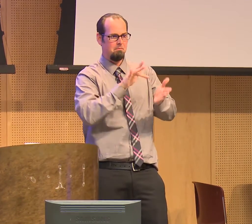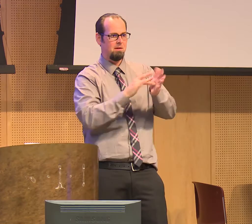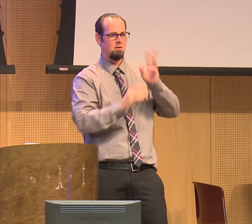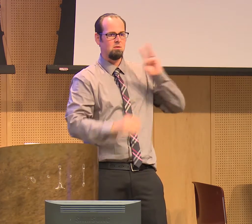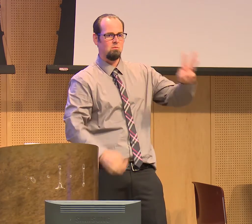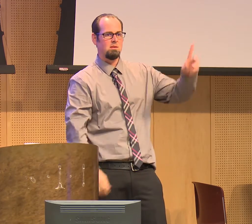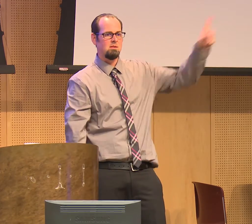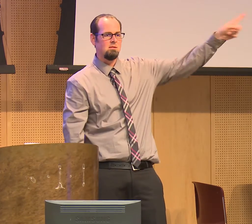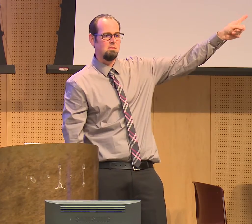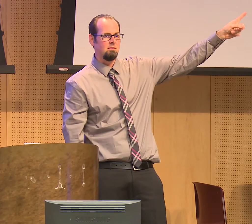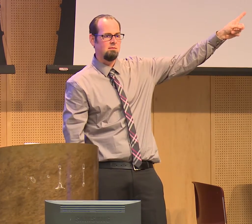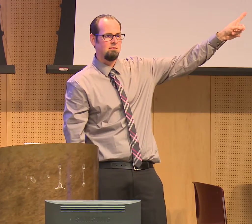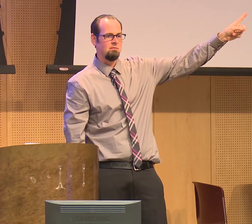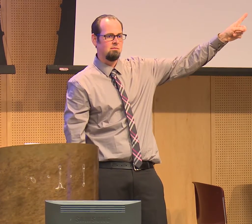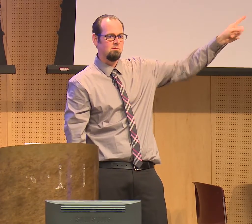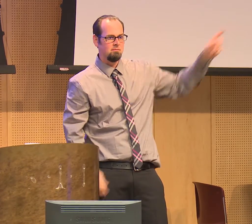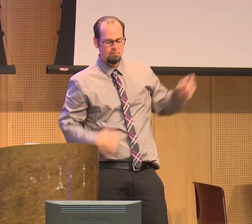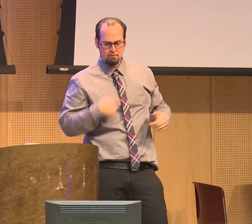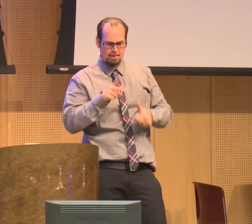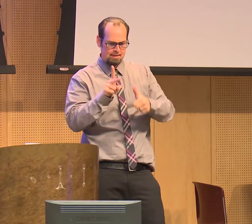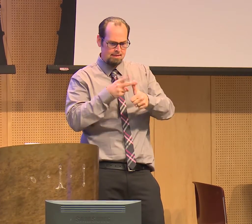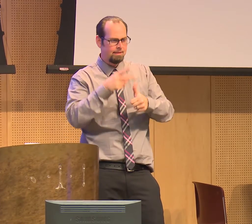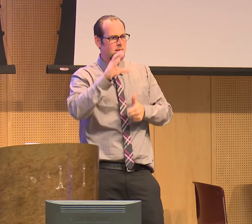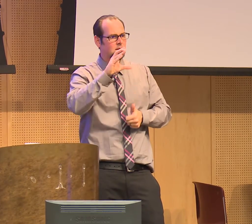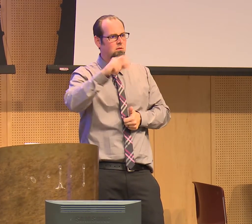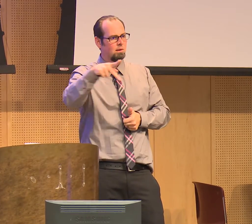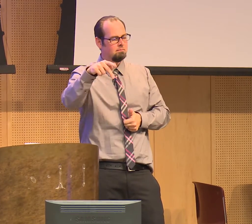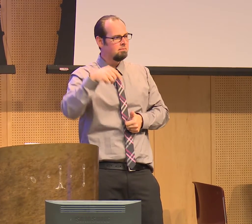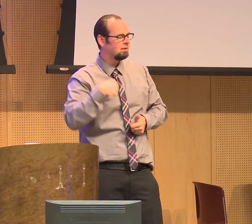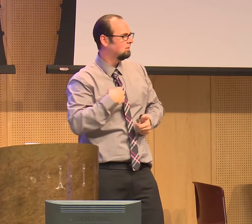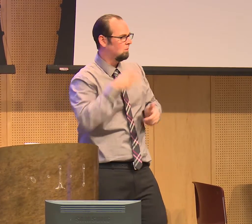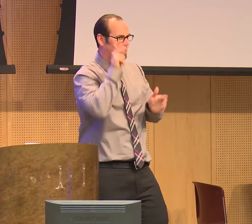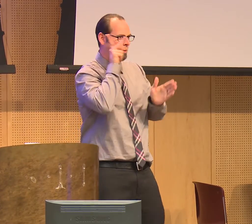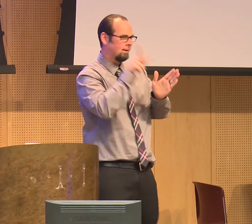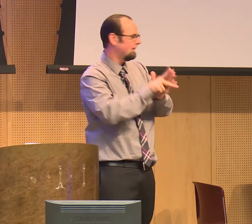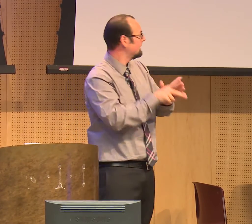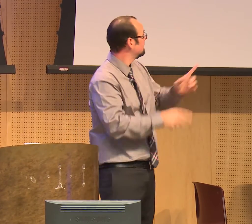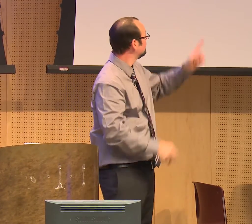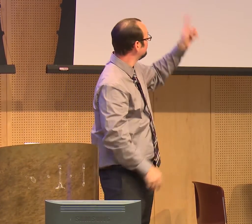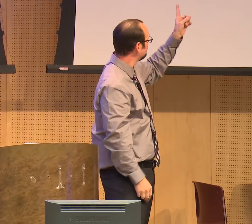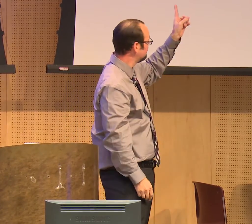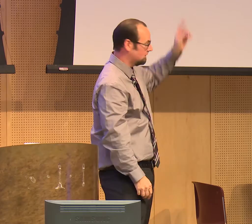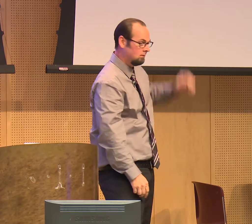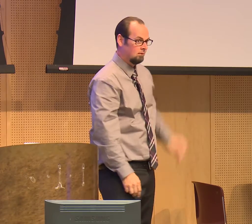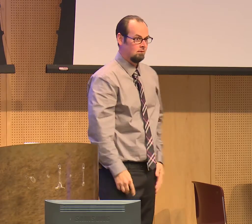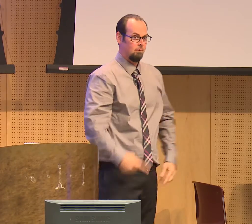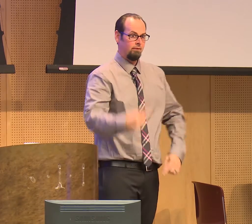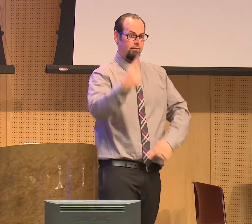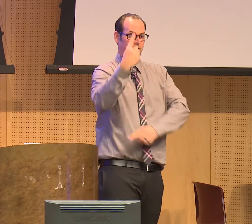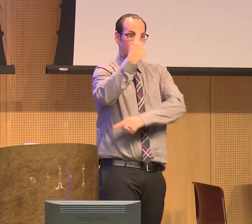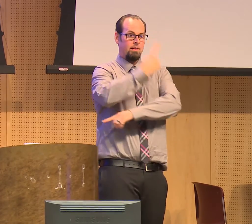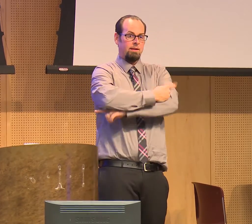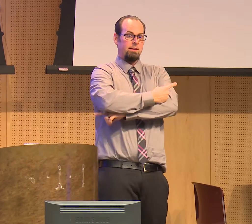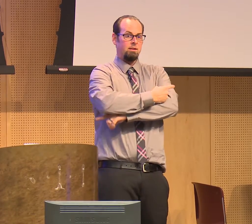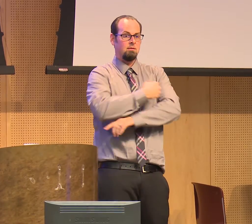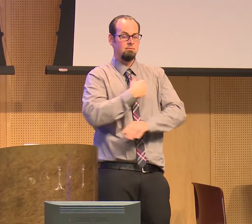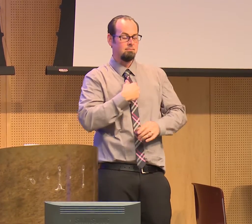That was out in the Midwest, that job. The second co-op was at Kodak. The first day I went